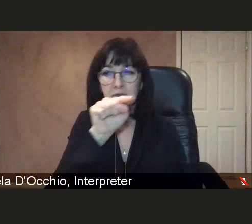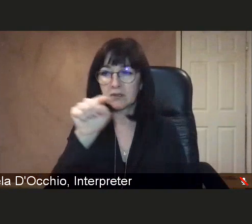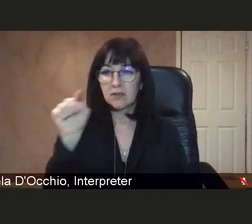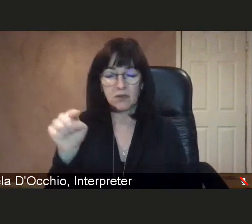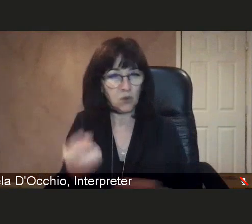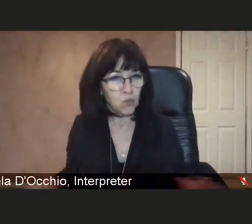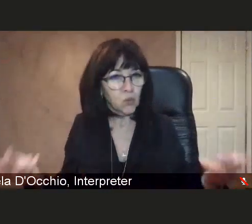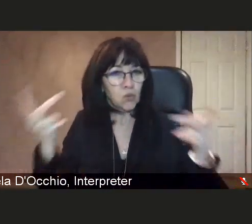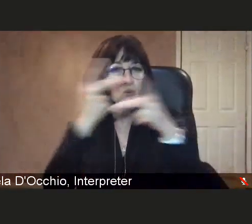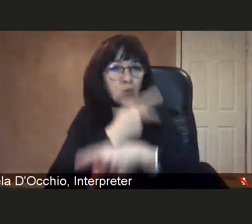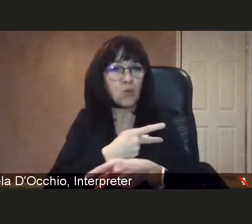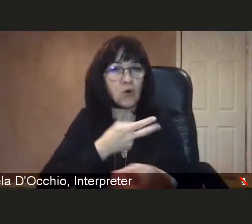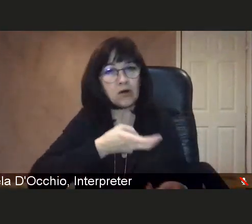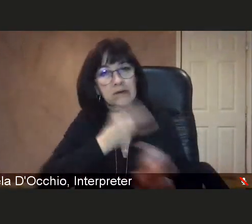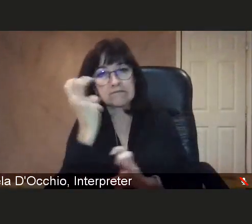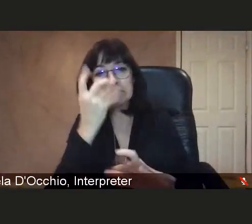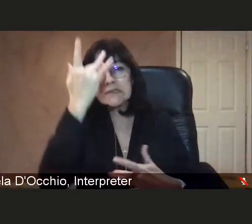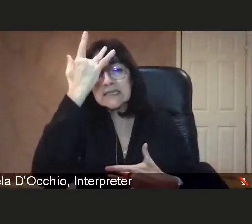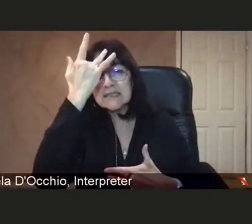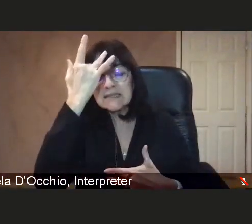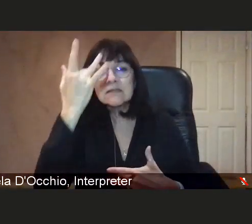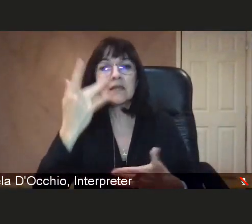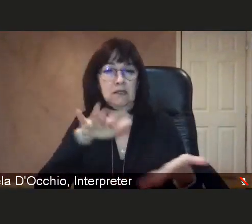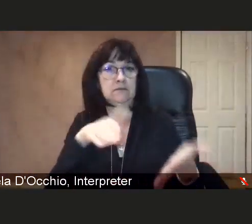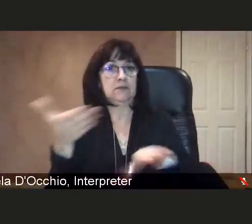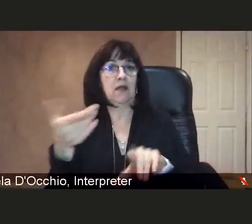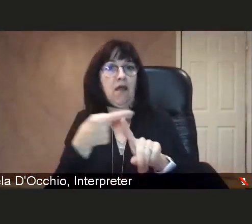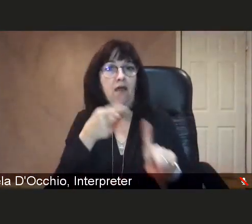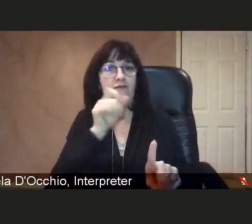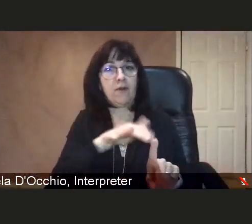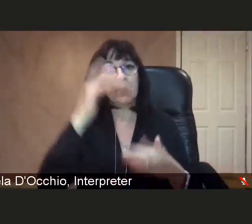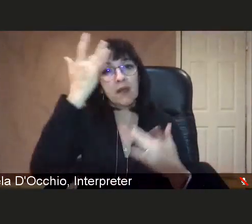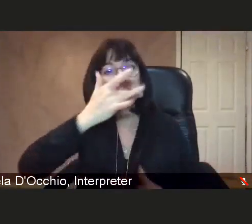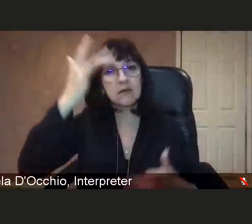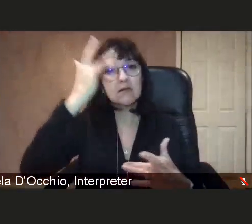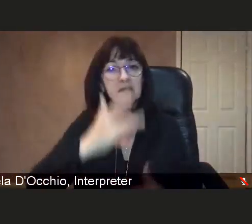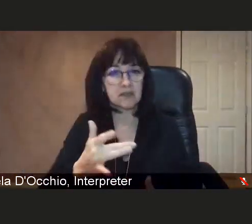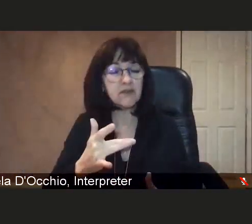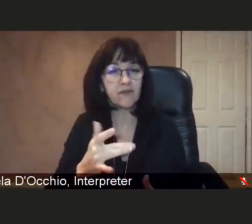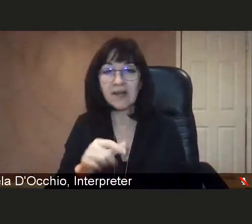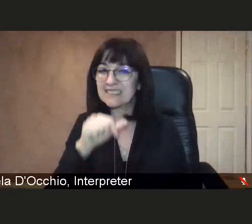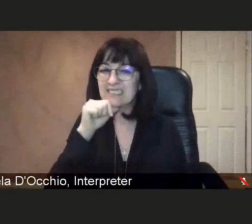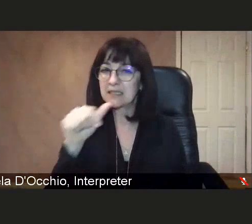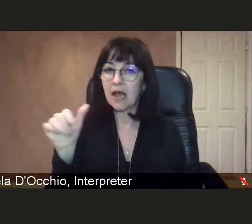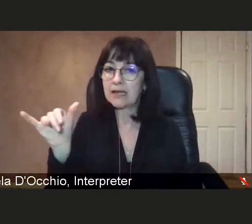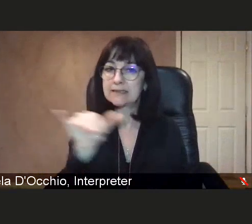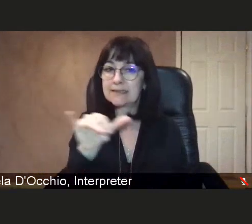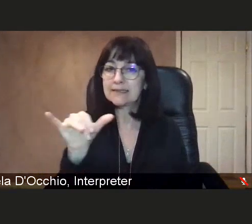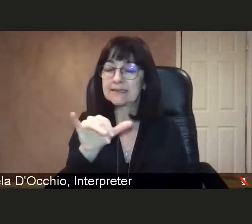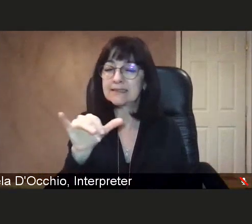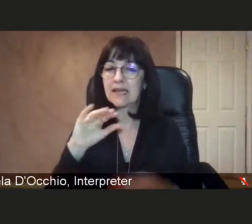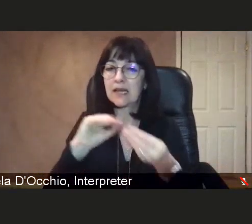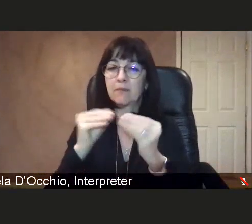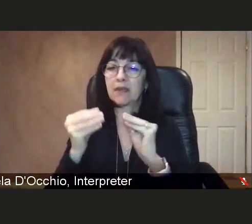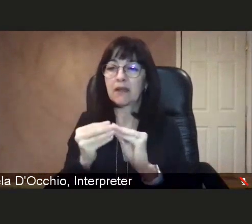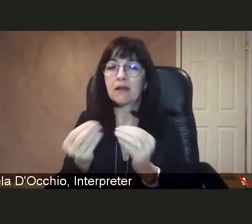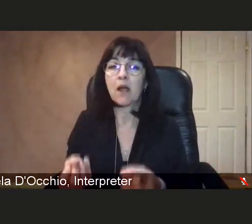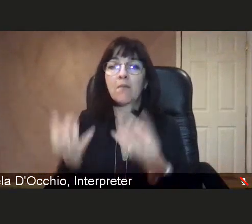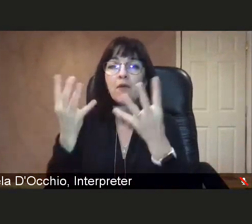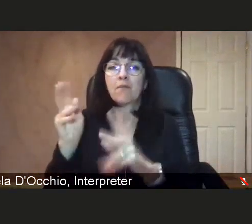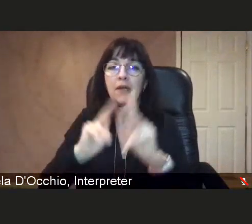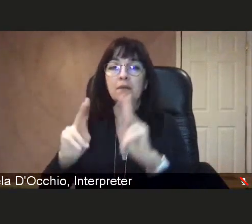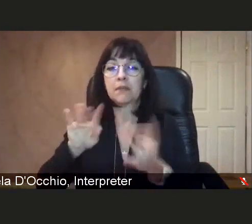and dying from this virus than the amount of people that die from the flu every year. I do want to tell you about some of